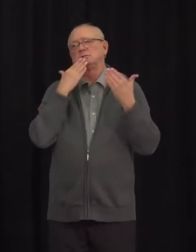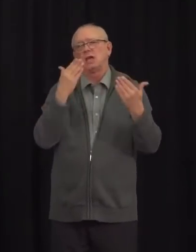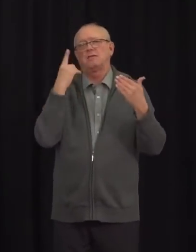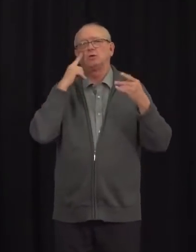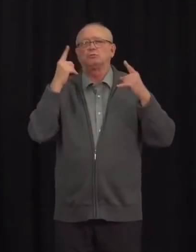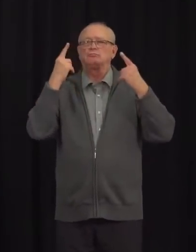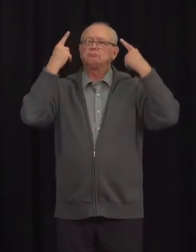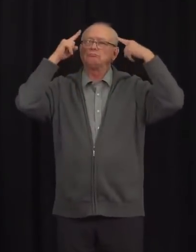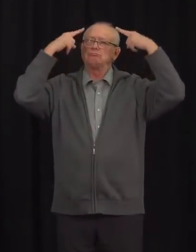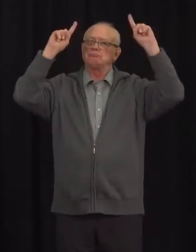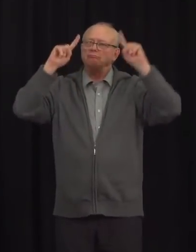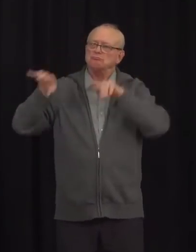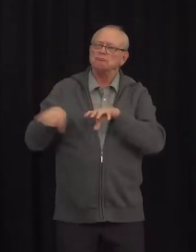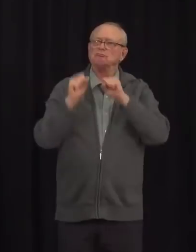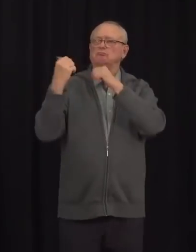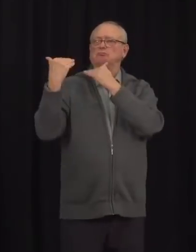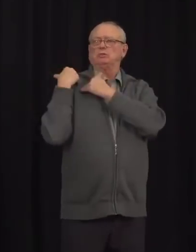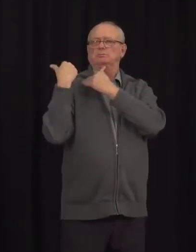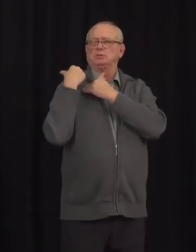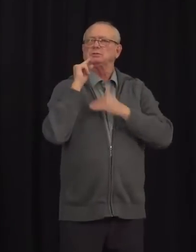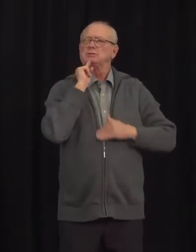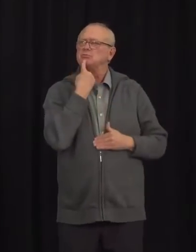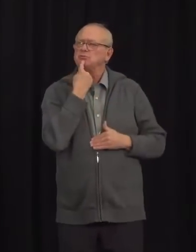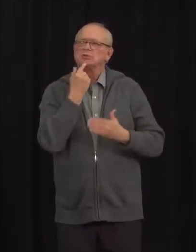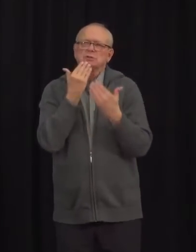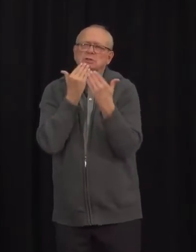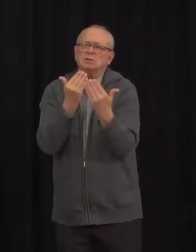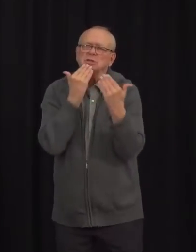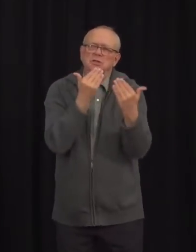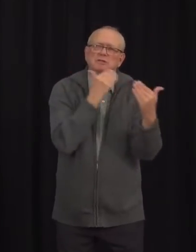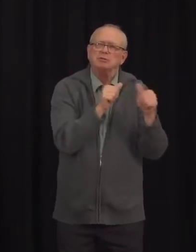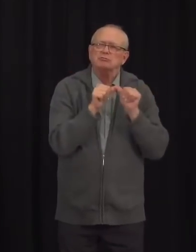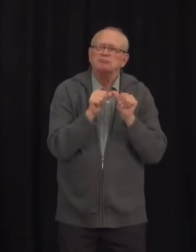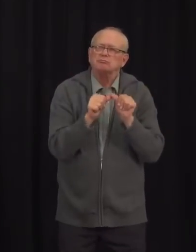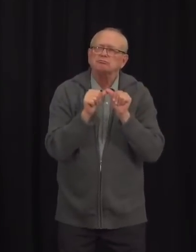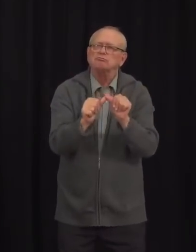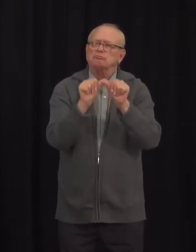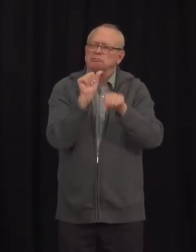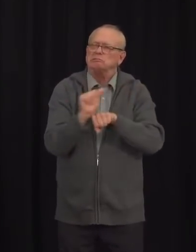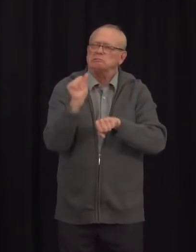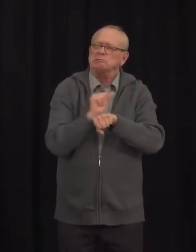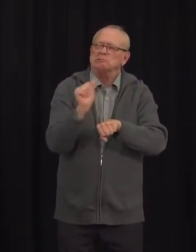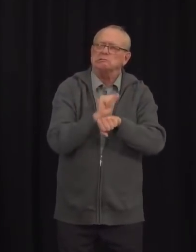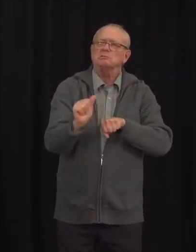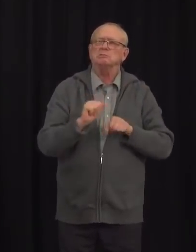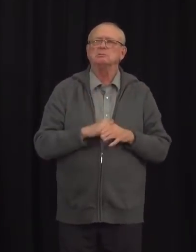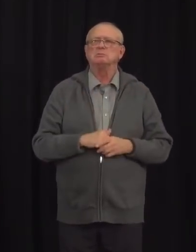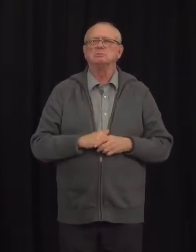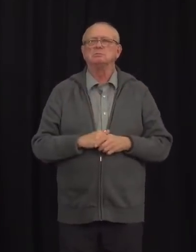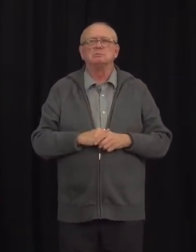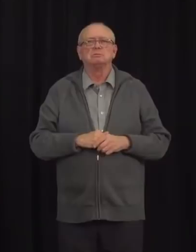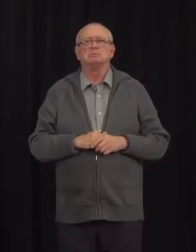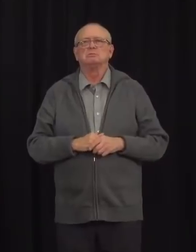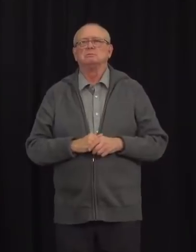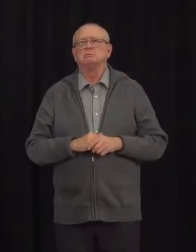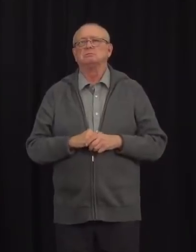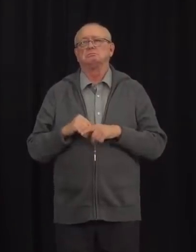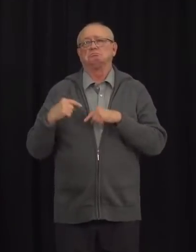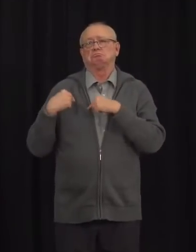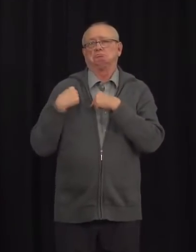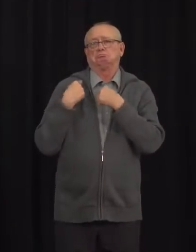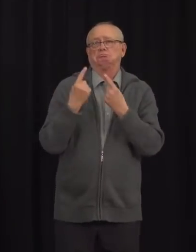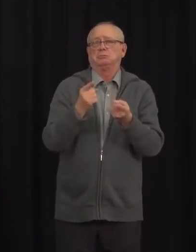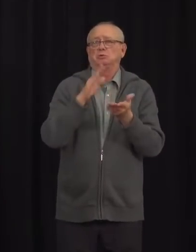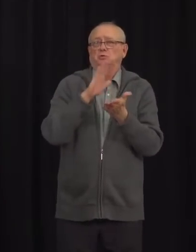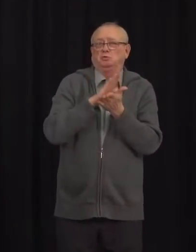COVID-19 seriously, and I thank them for their dedicated efforts. So far, in-school transmission has occurred